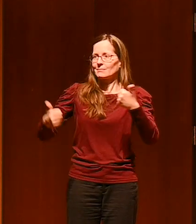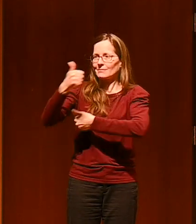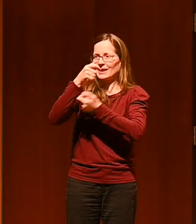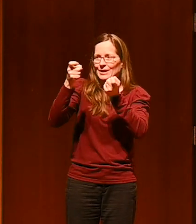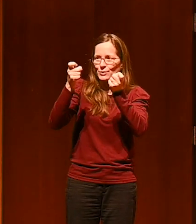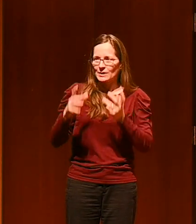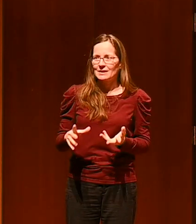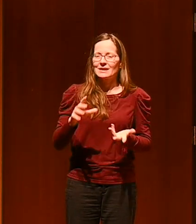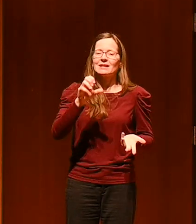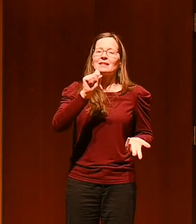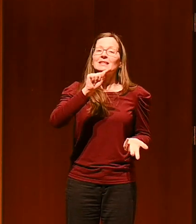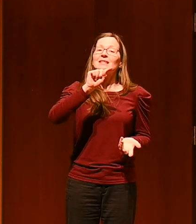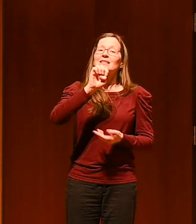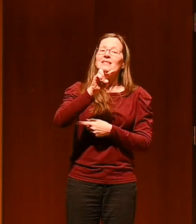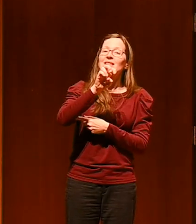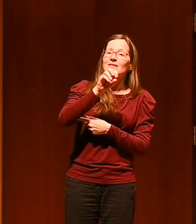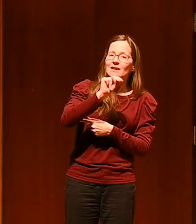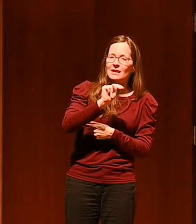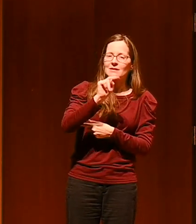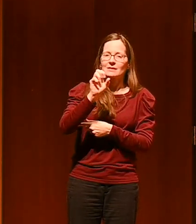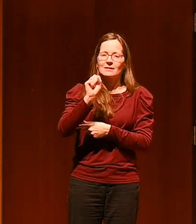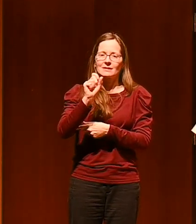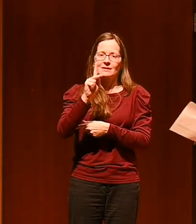Stephen Scarrett Davis.